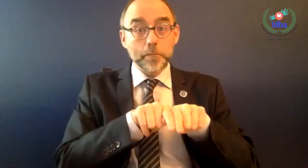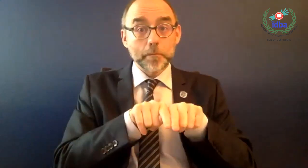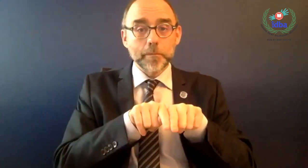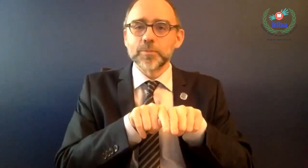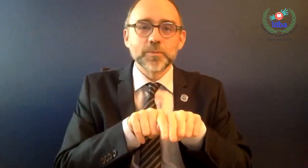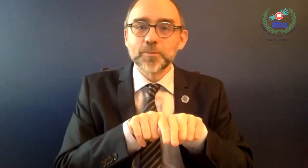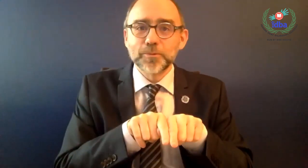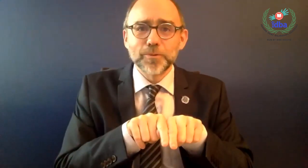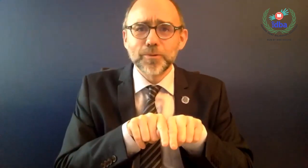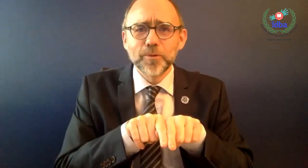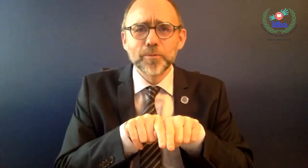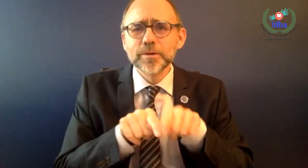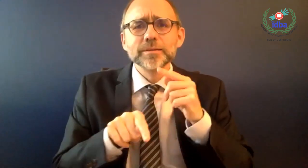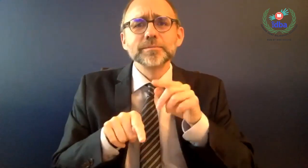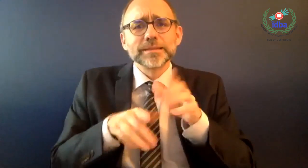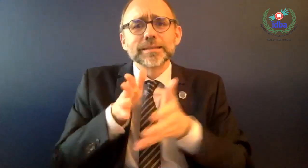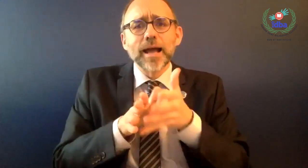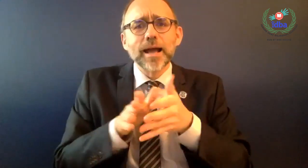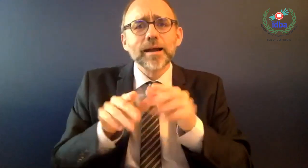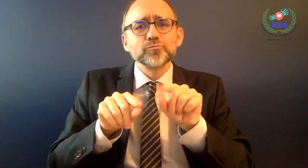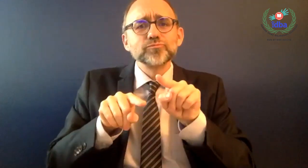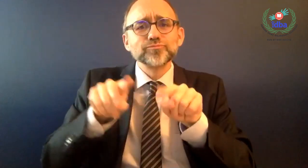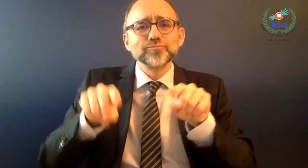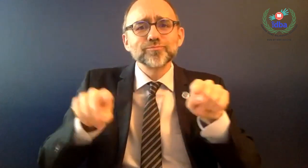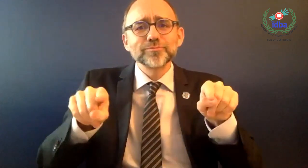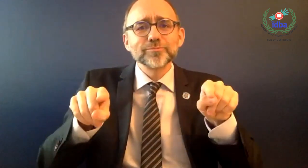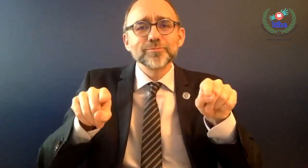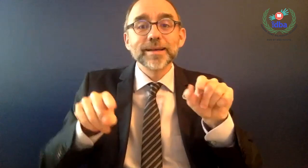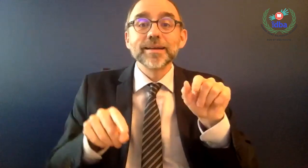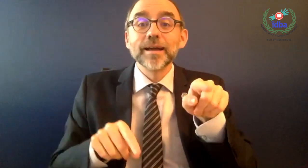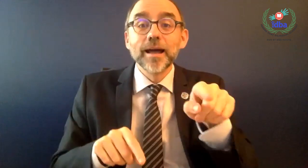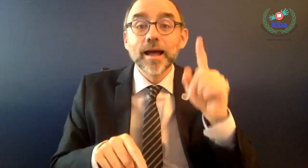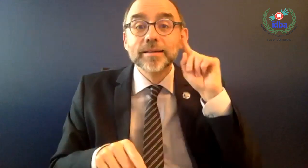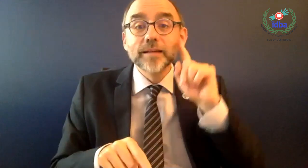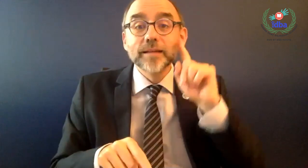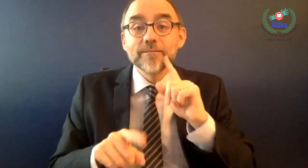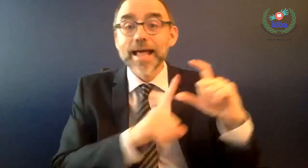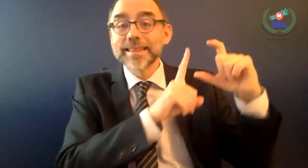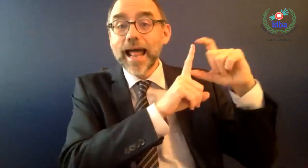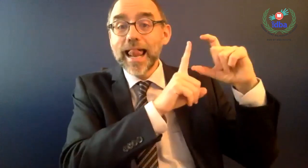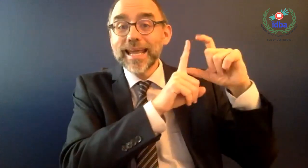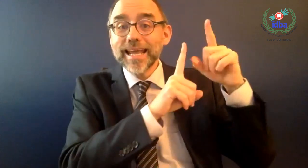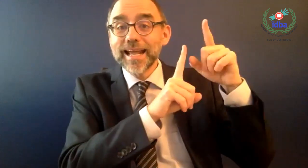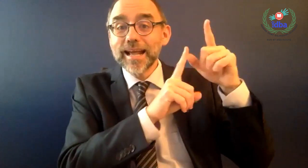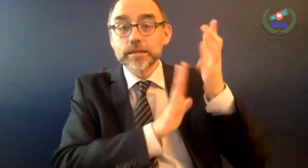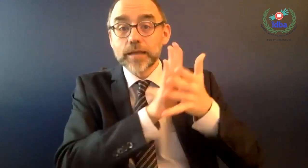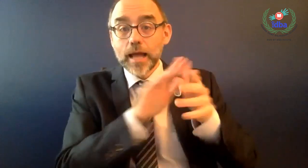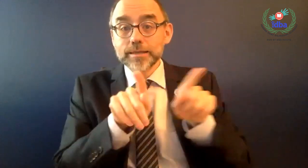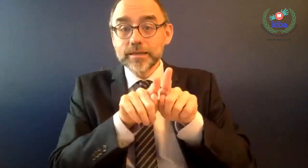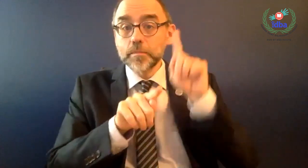do they all sign similarly? No, they must be having variation in Indian Sign Language. For example, in Delhi,